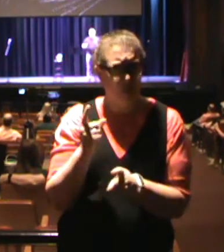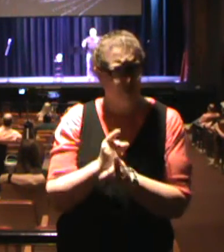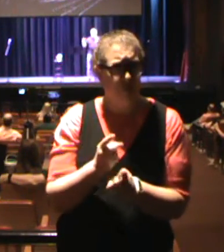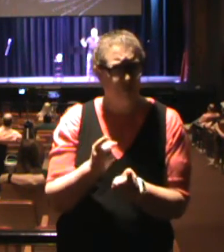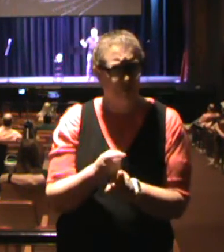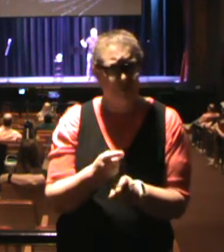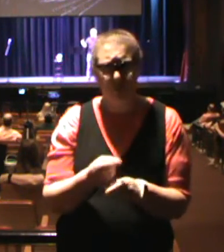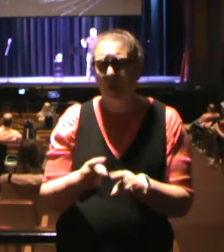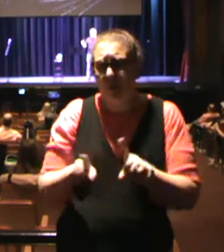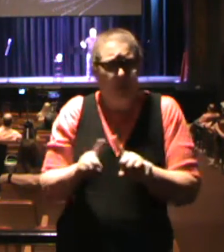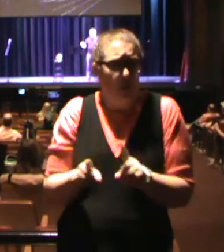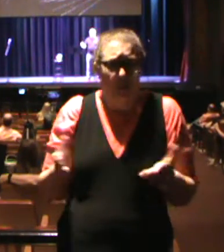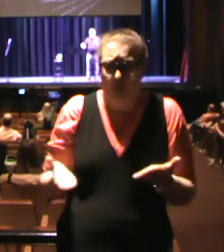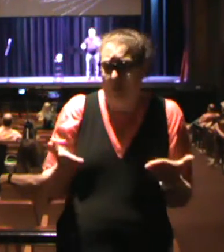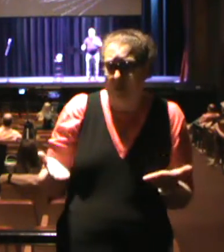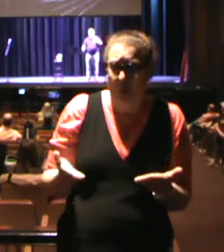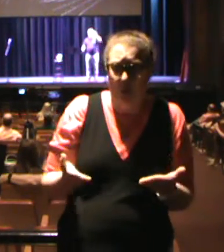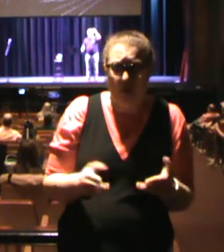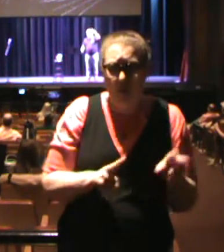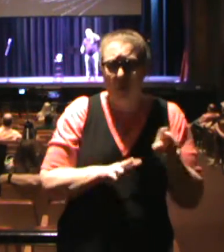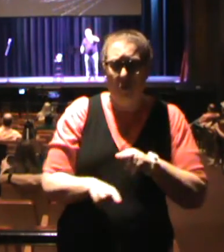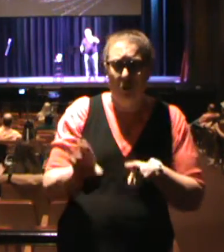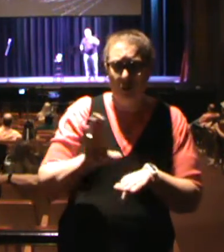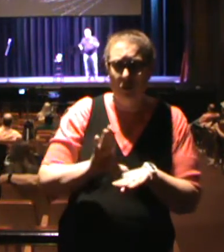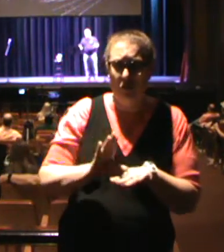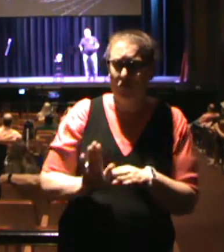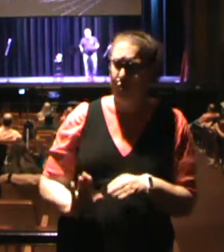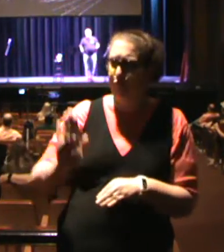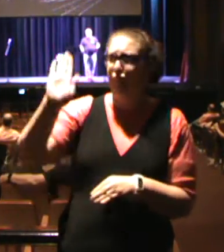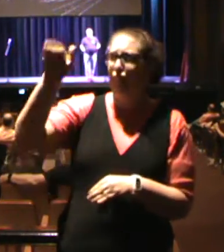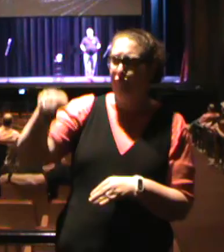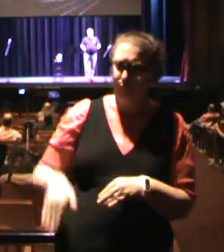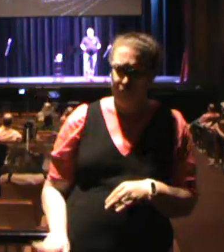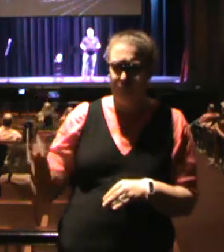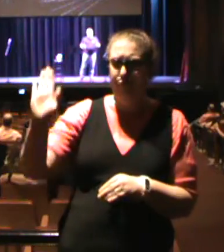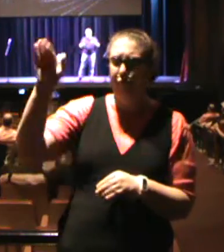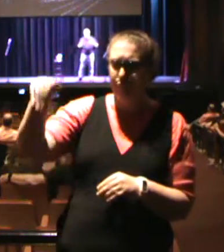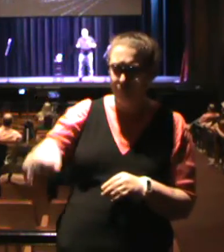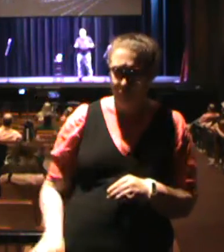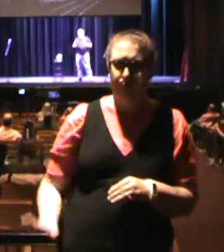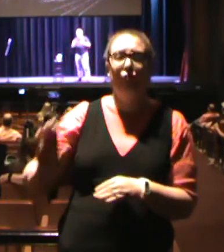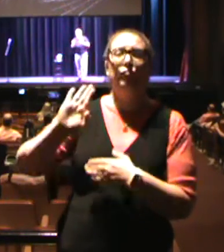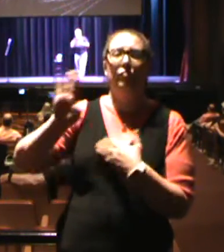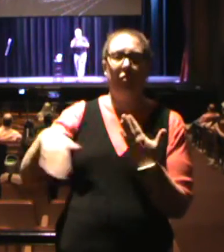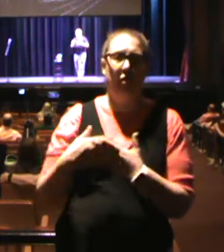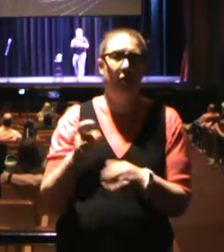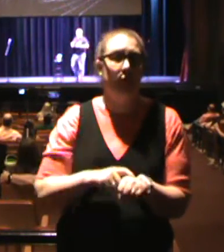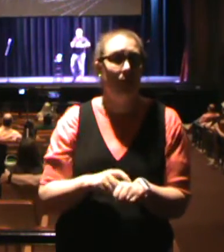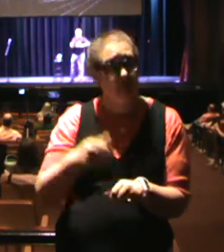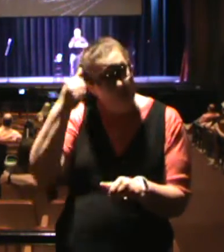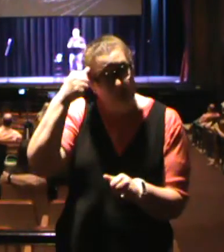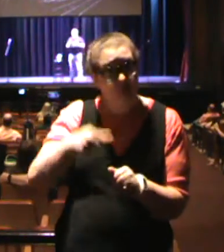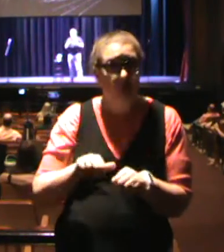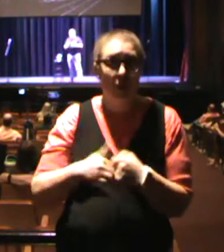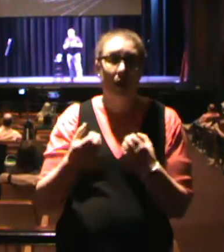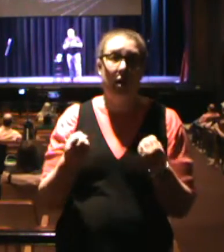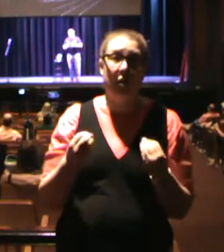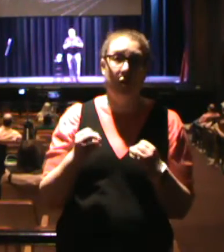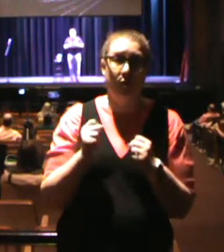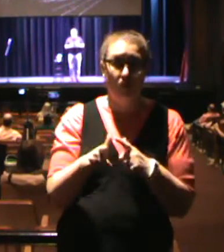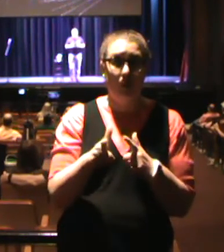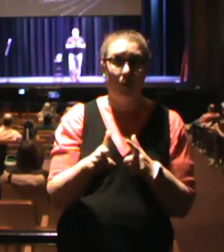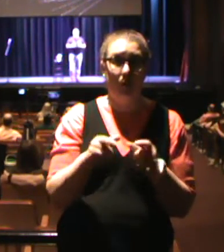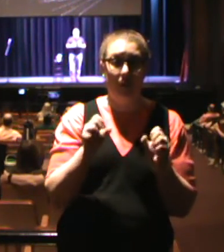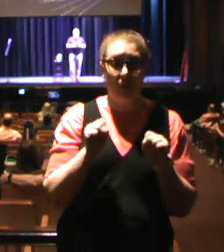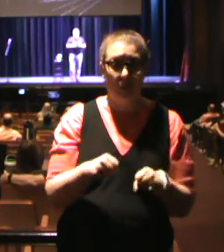But yet, here we are watching churches go up and down all the time. And it's just a reminder of how quickly we can fall